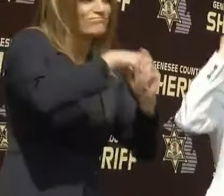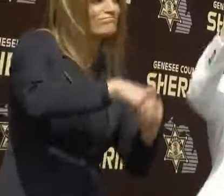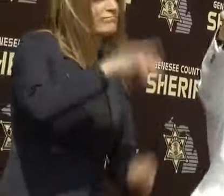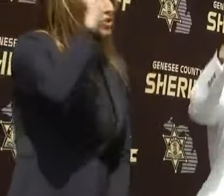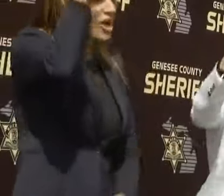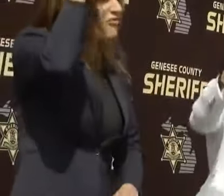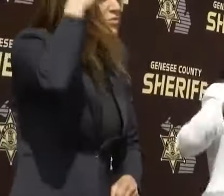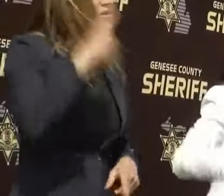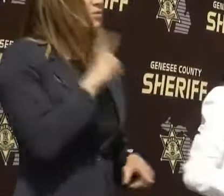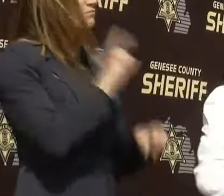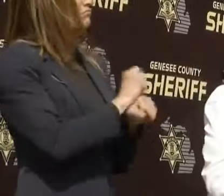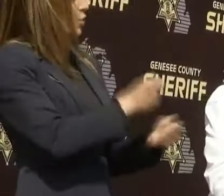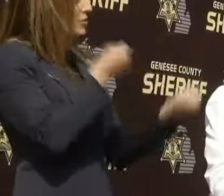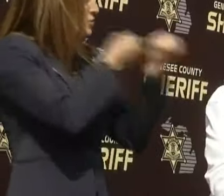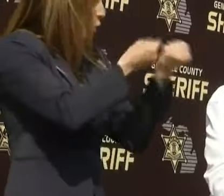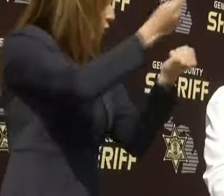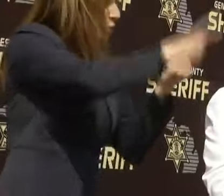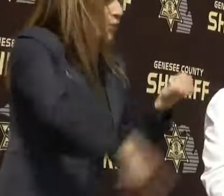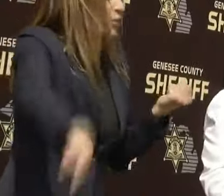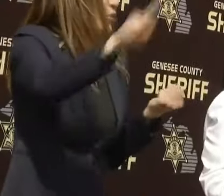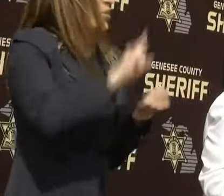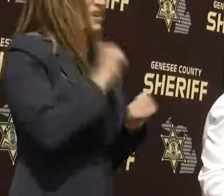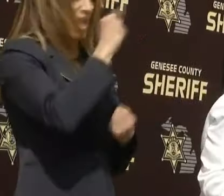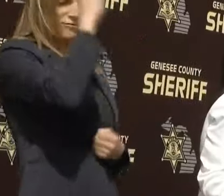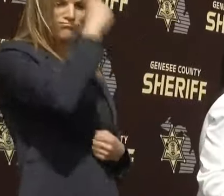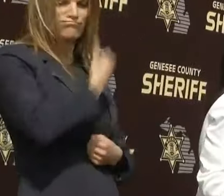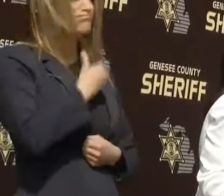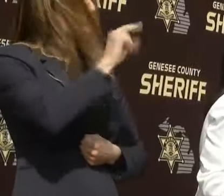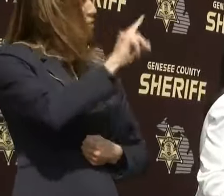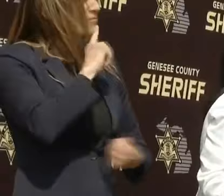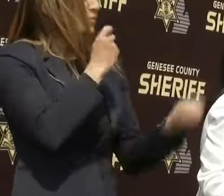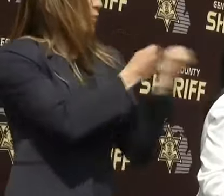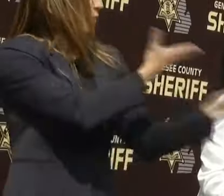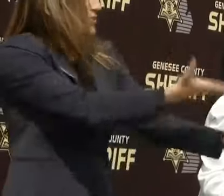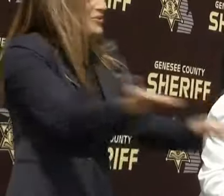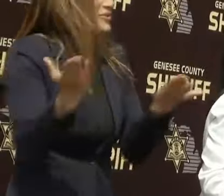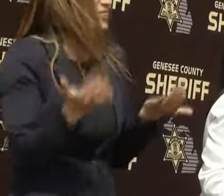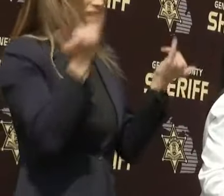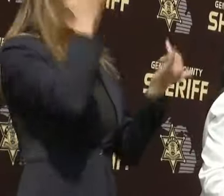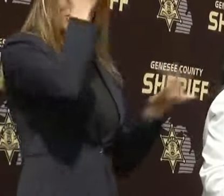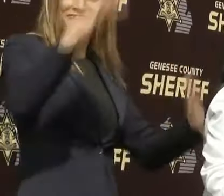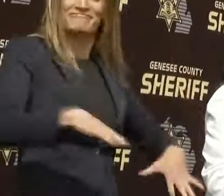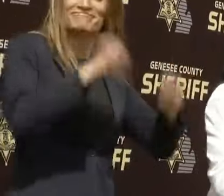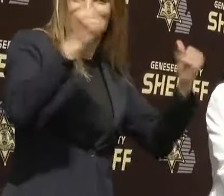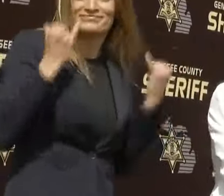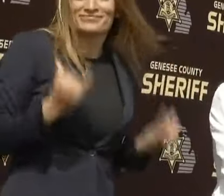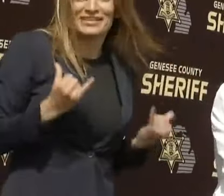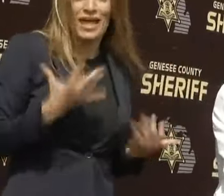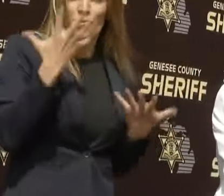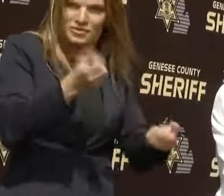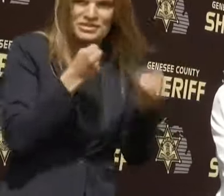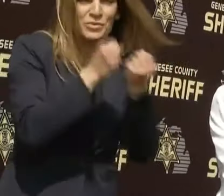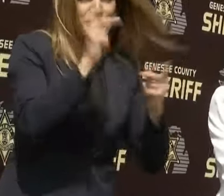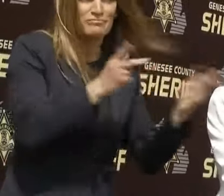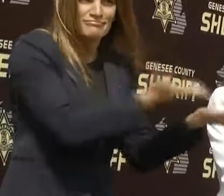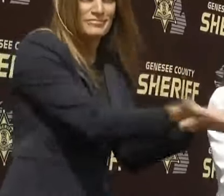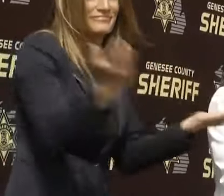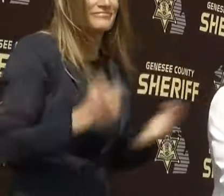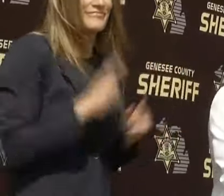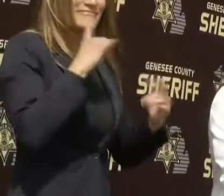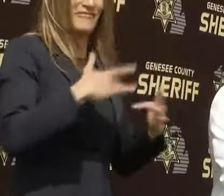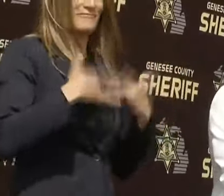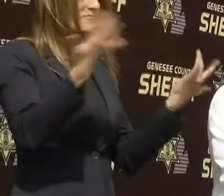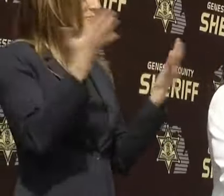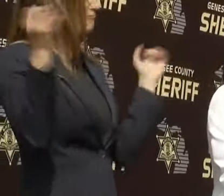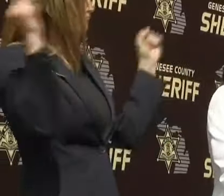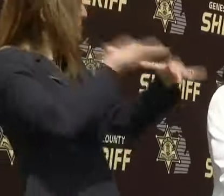that actually works for you, and that's what we're trying to do here today. And I'm so thrilled to have everybody in attendance, but right